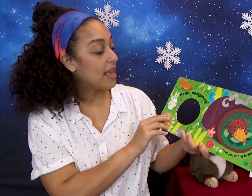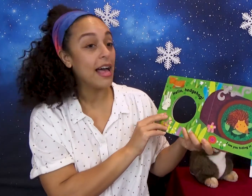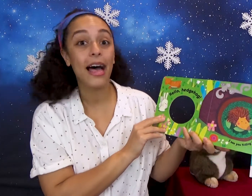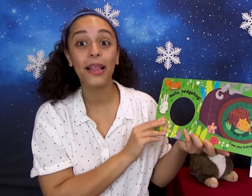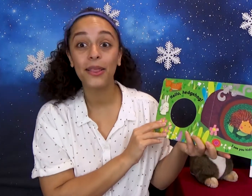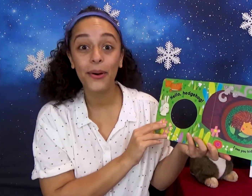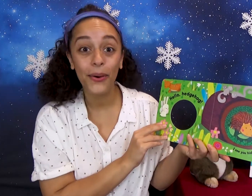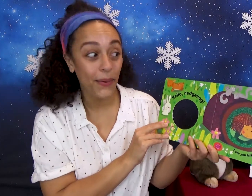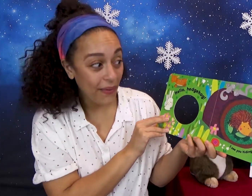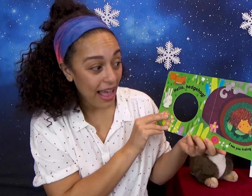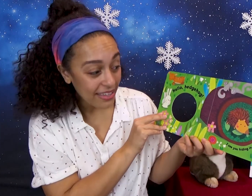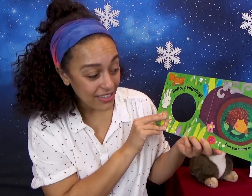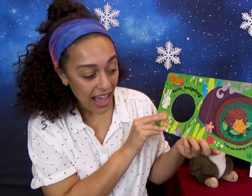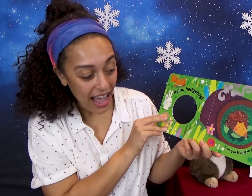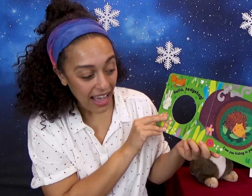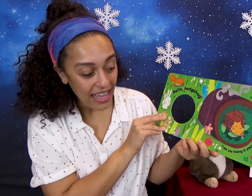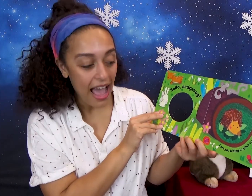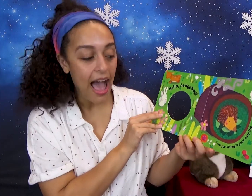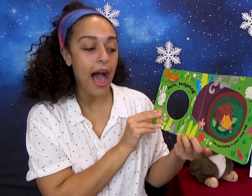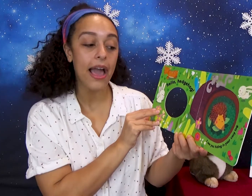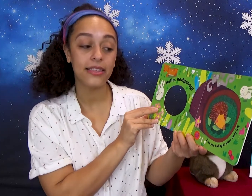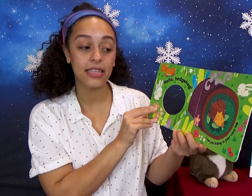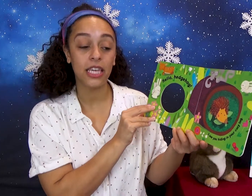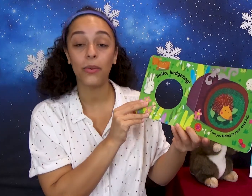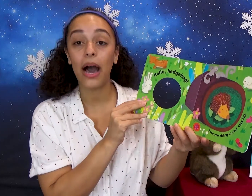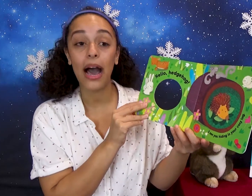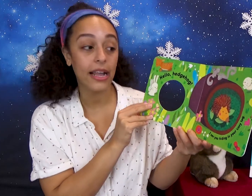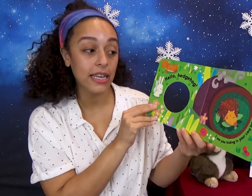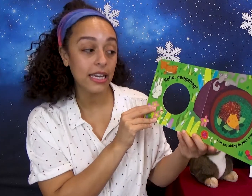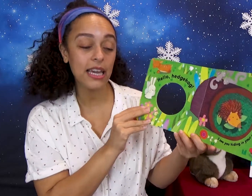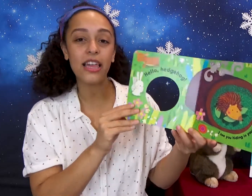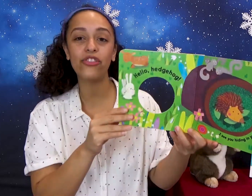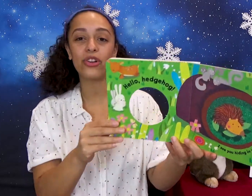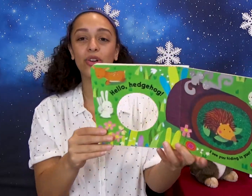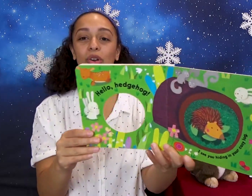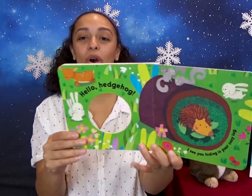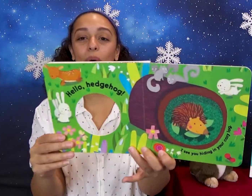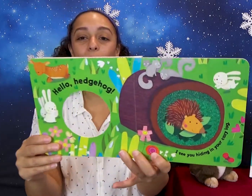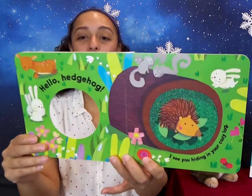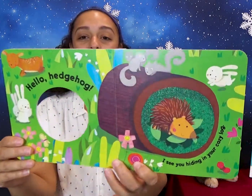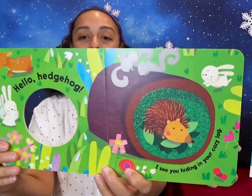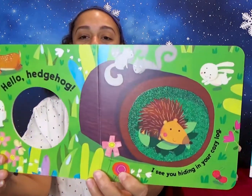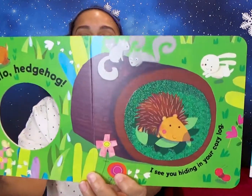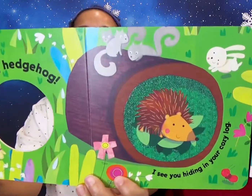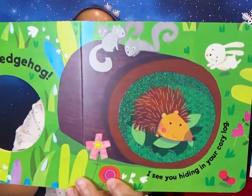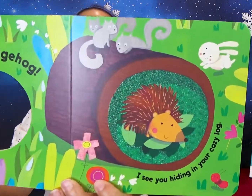Hello, hedgehog. I see you hiding in your cozy log.